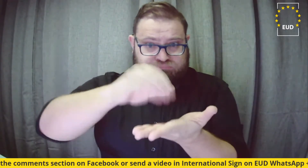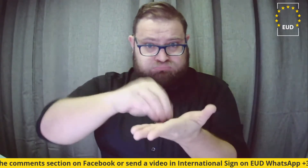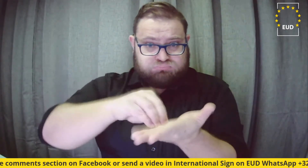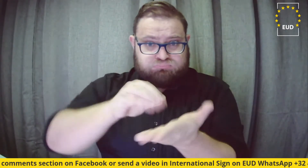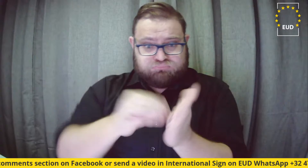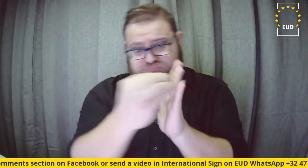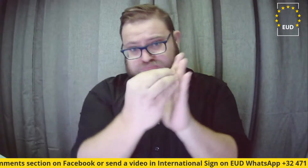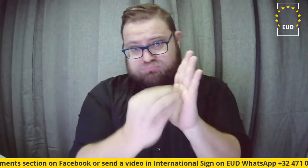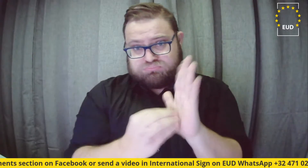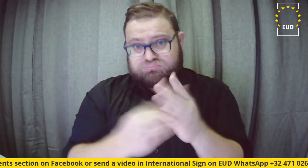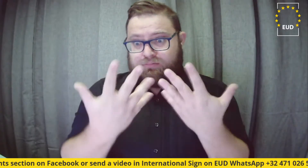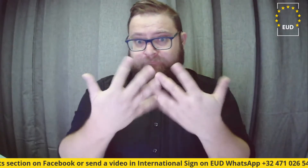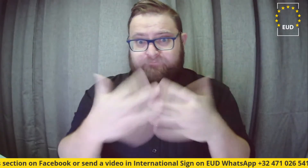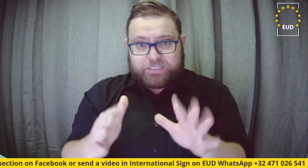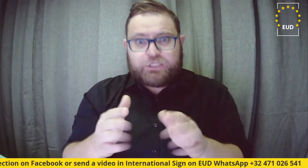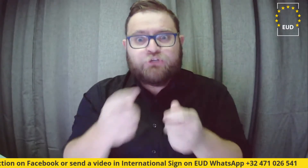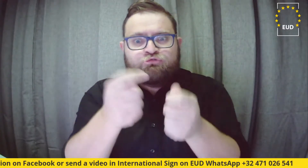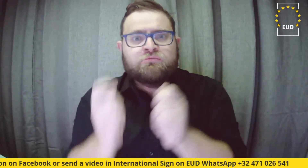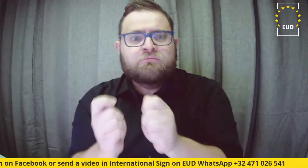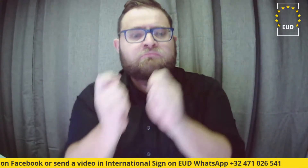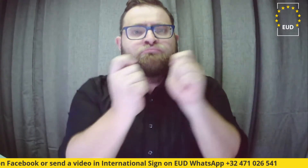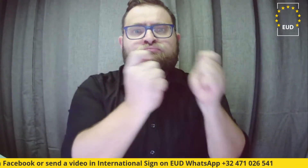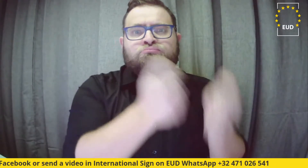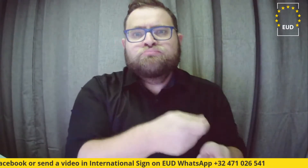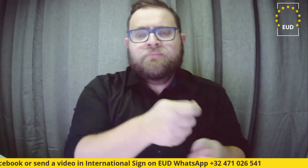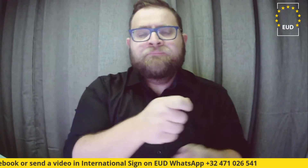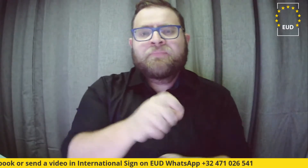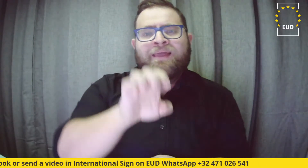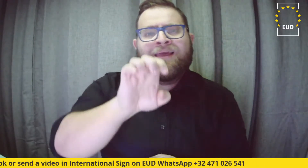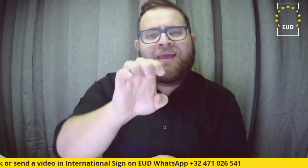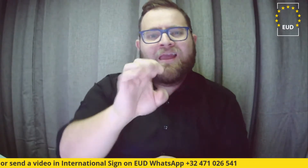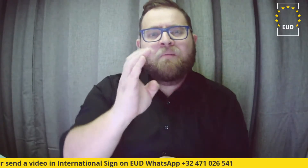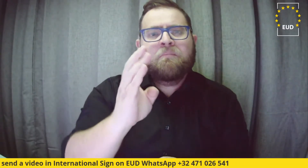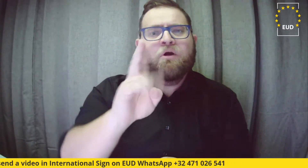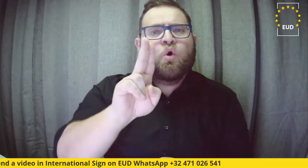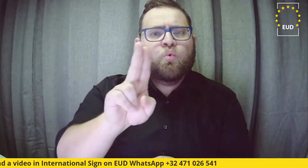governments would find it very useful to have such European minimum standards.